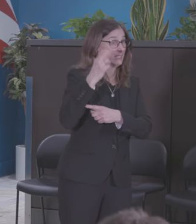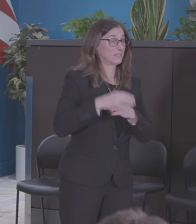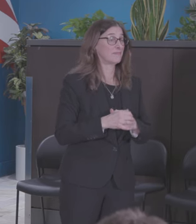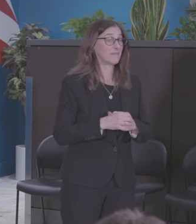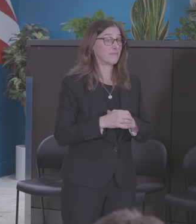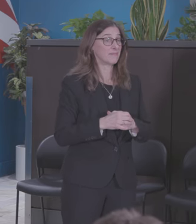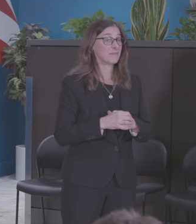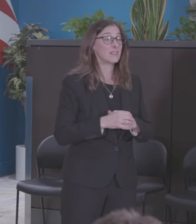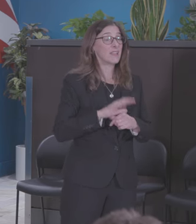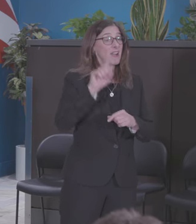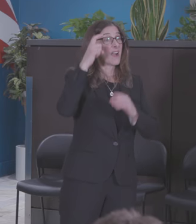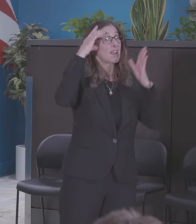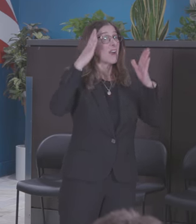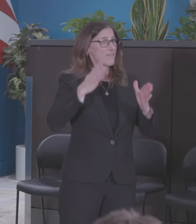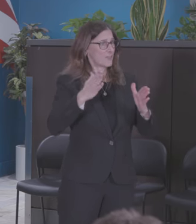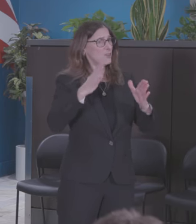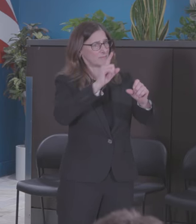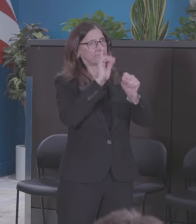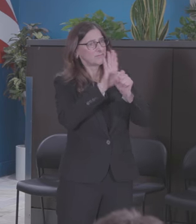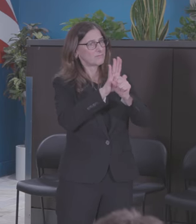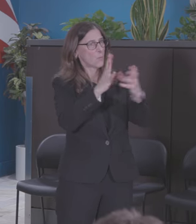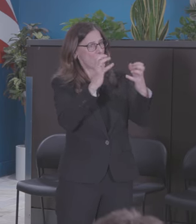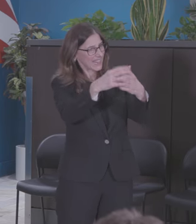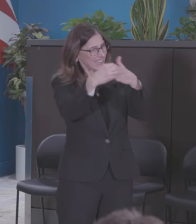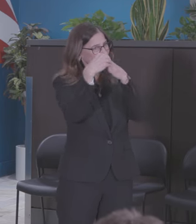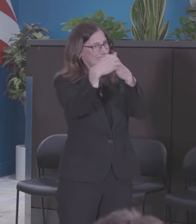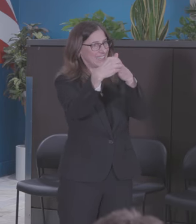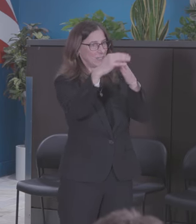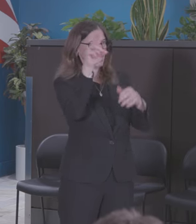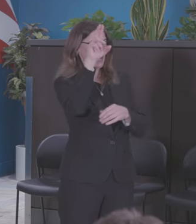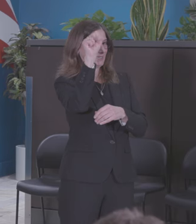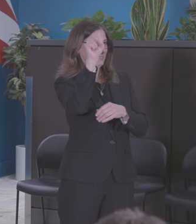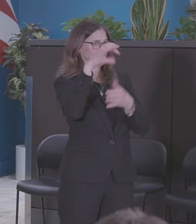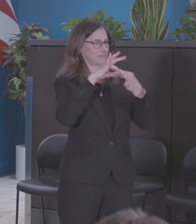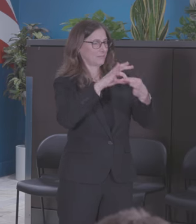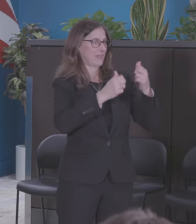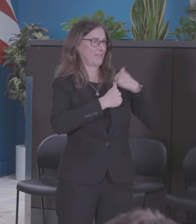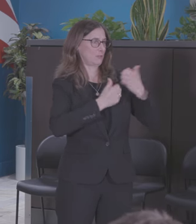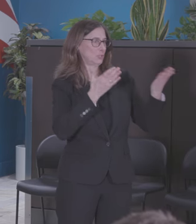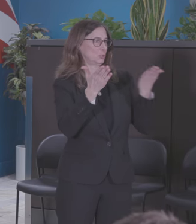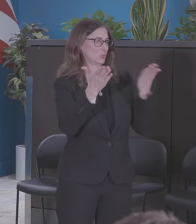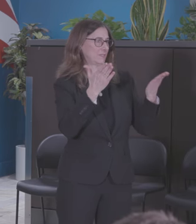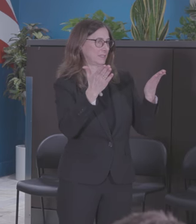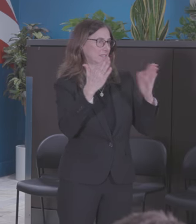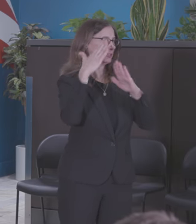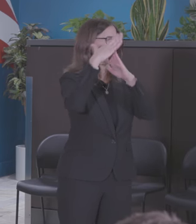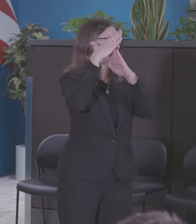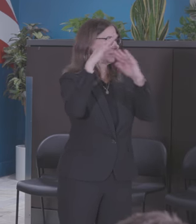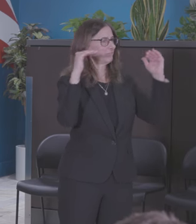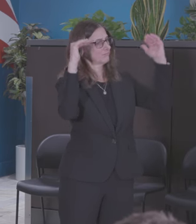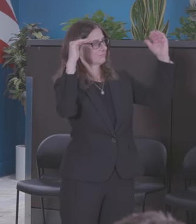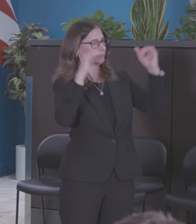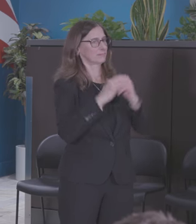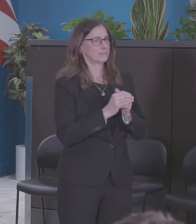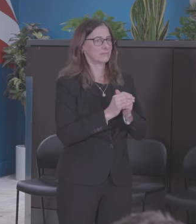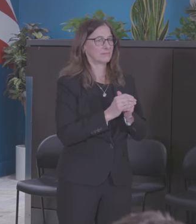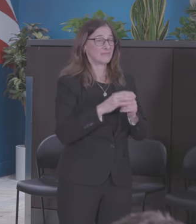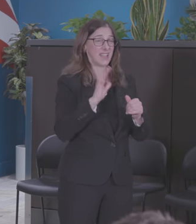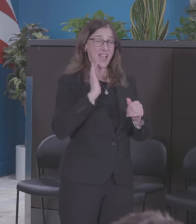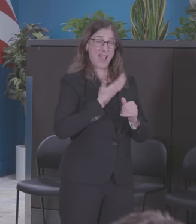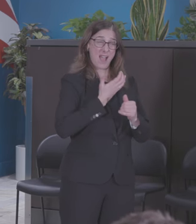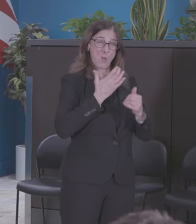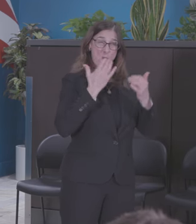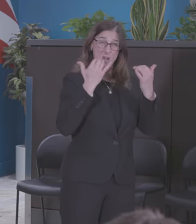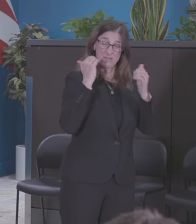nation when it comes to veteran services. I am proud that we've enacted the most significant investment